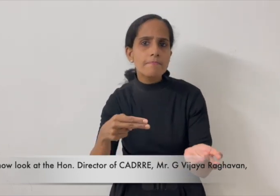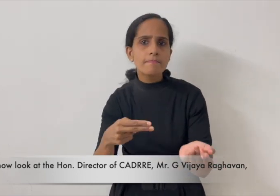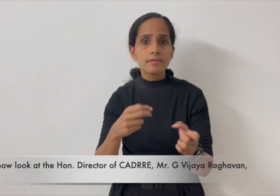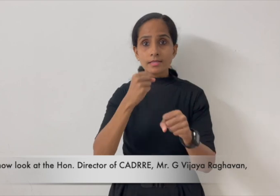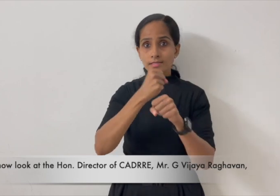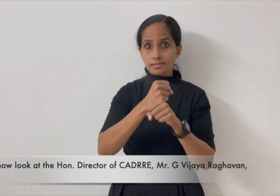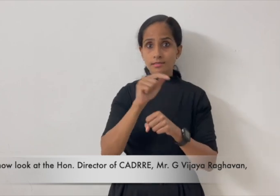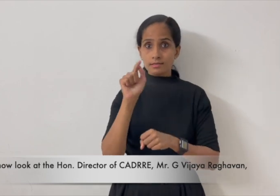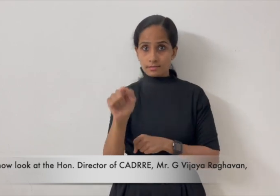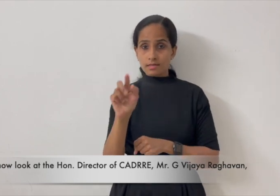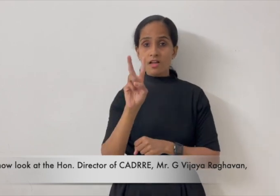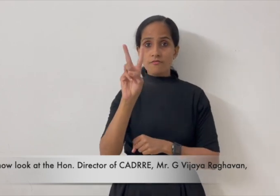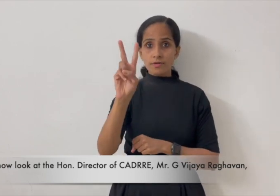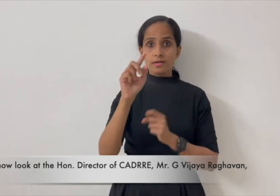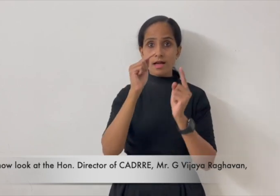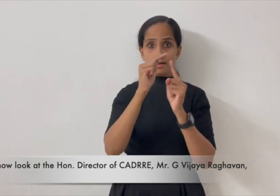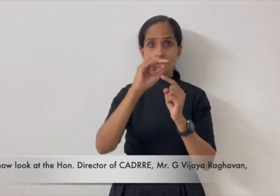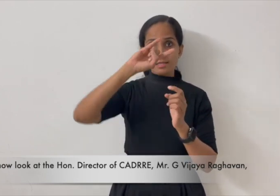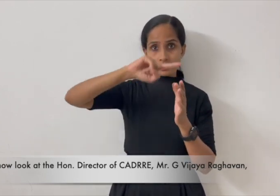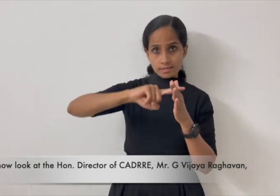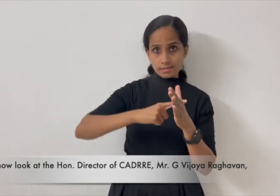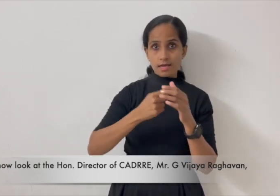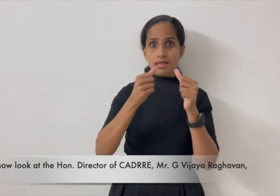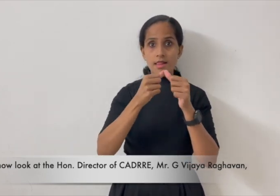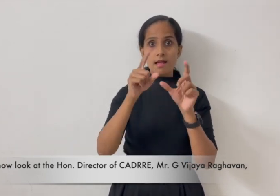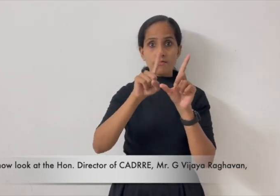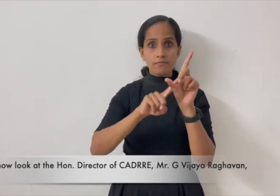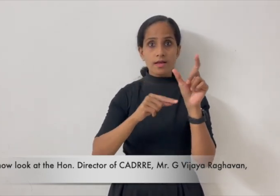Mr. G. Vijaya Raghavan.